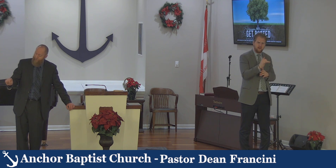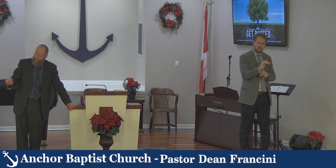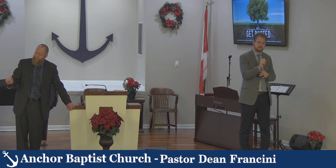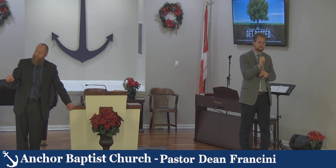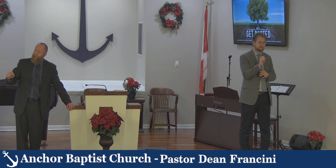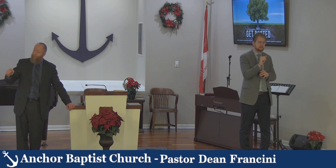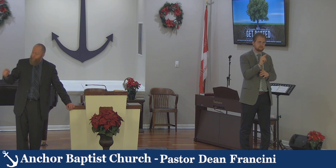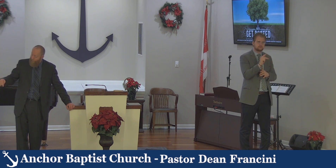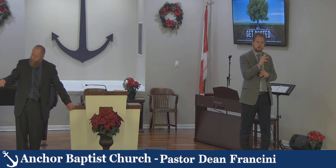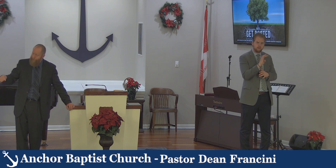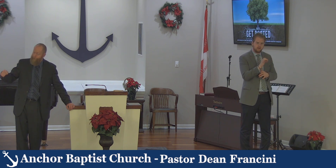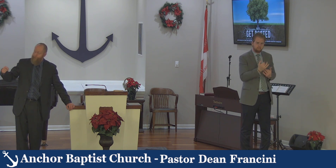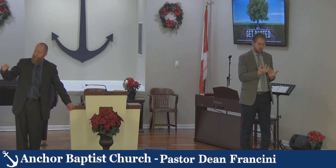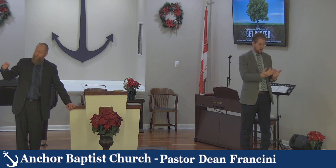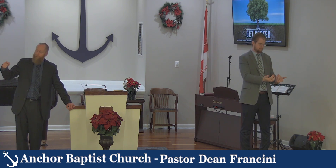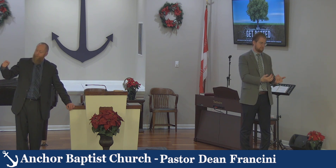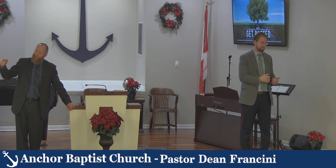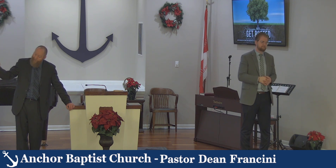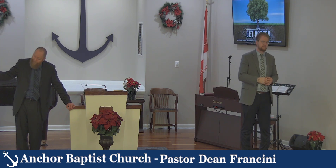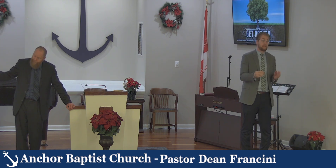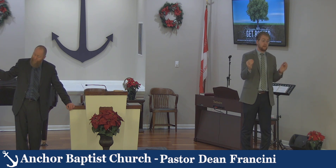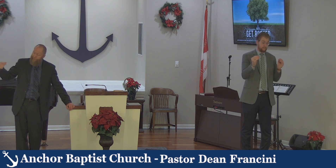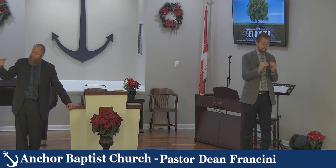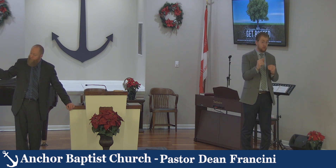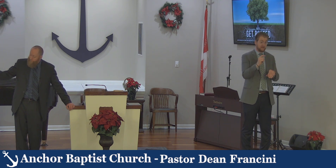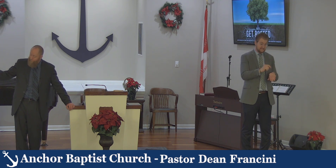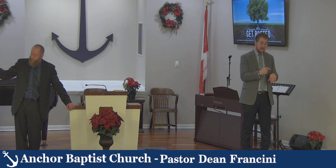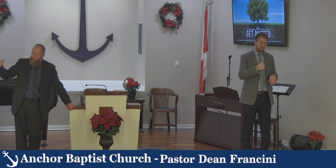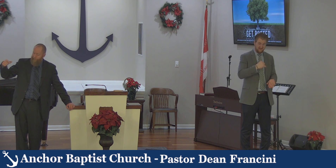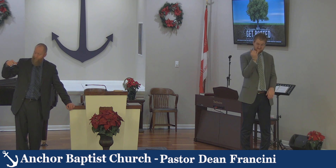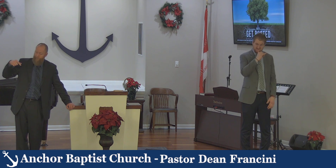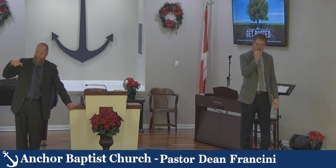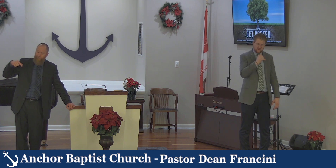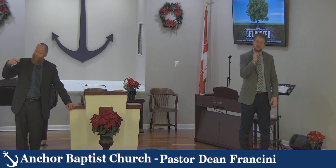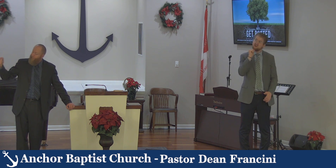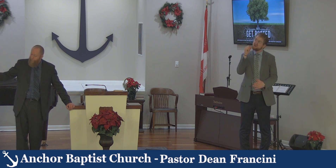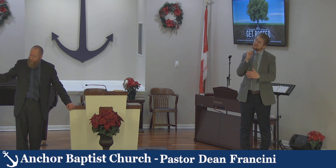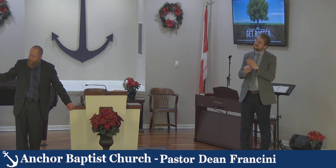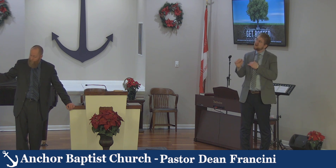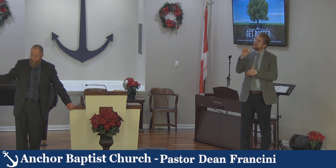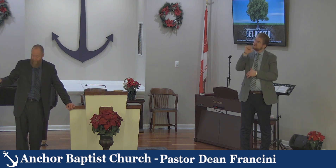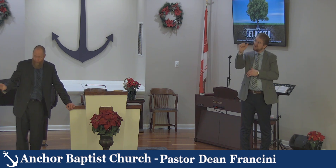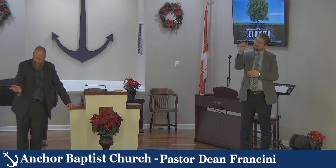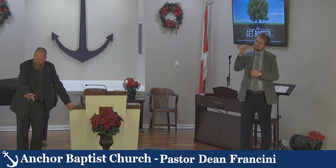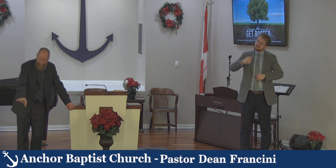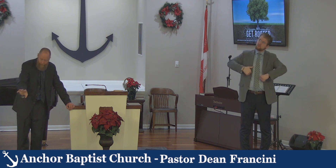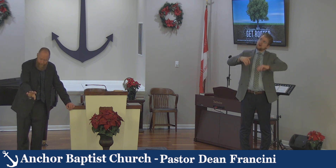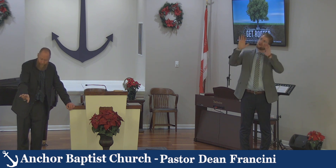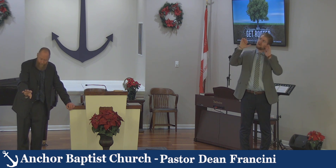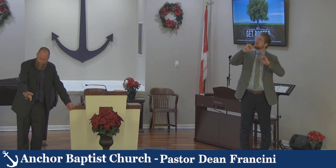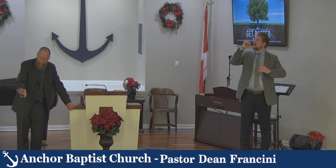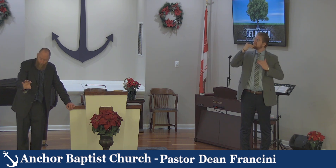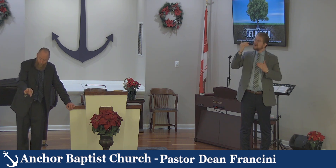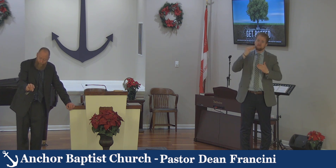that I spend being foolish, not submitted, not yielded, not thankful, is all that